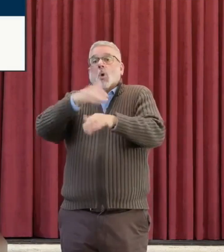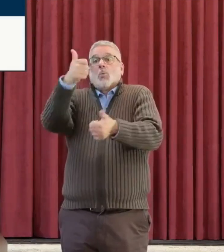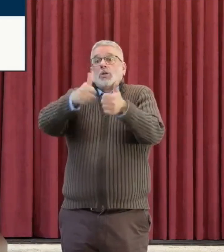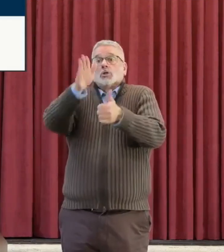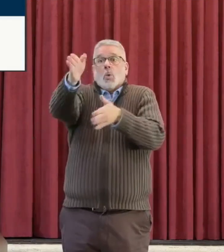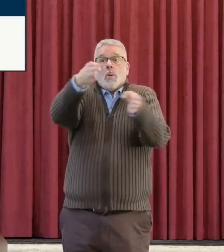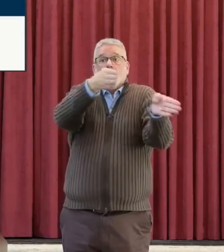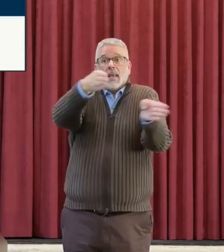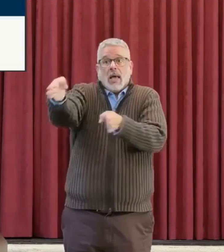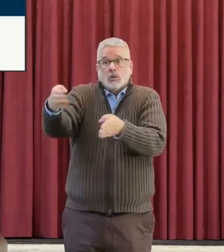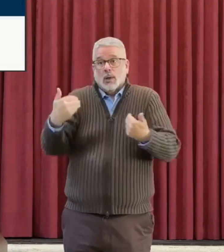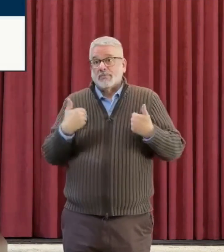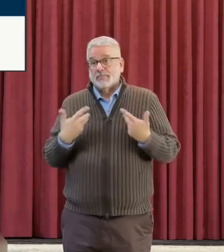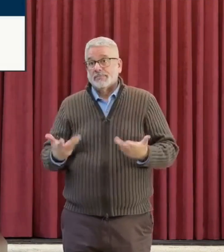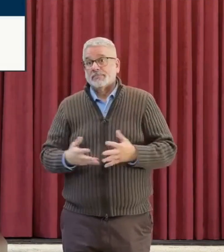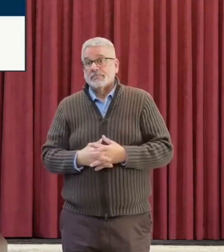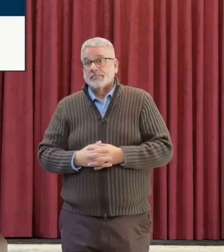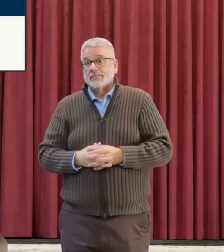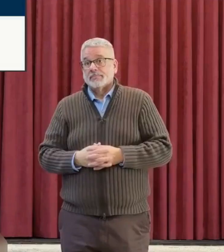what plan you have.